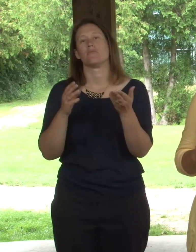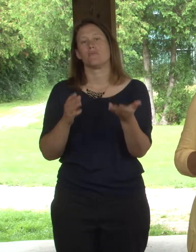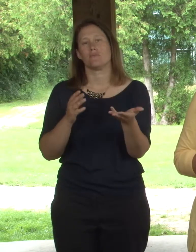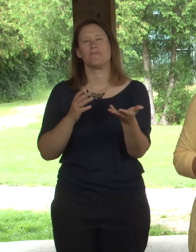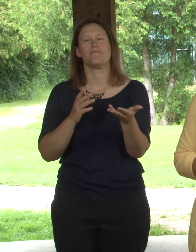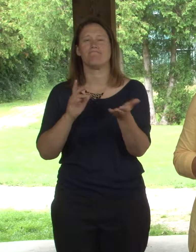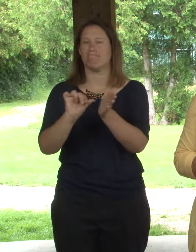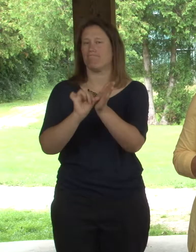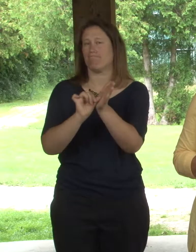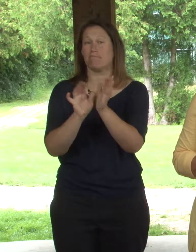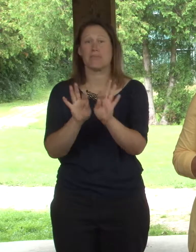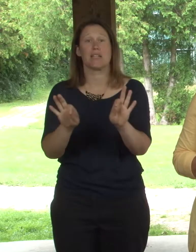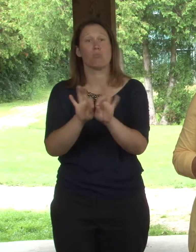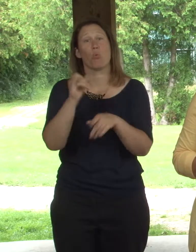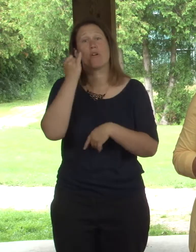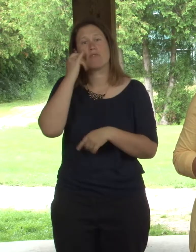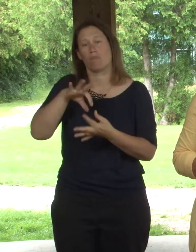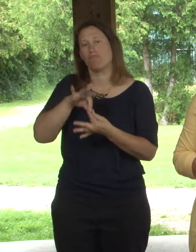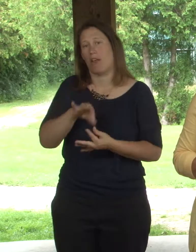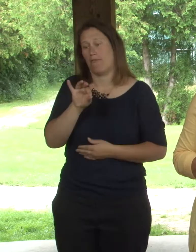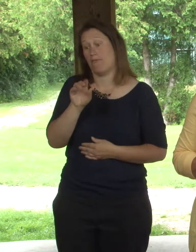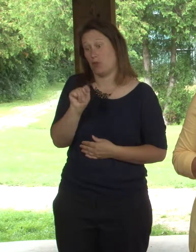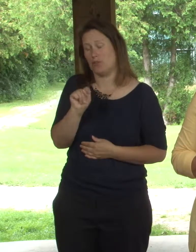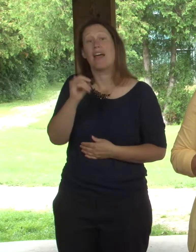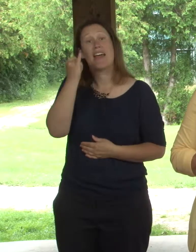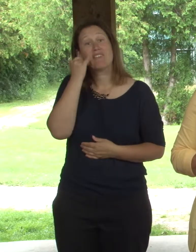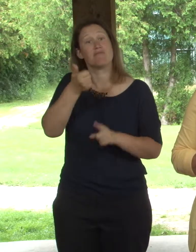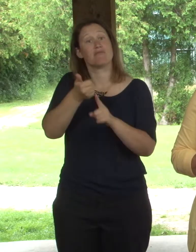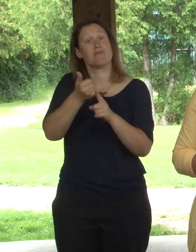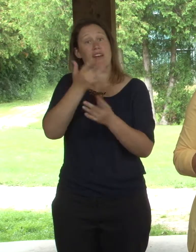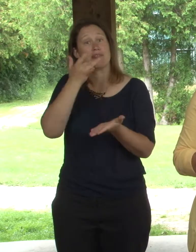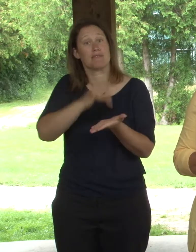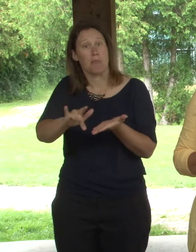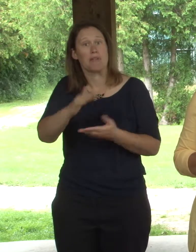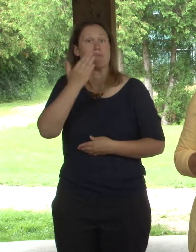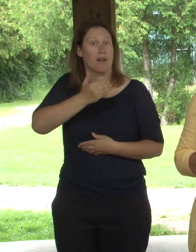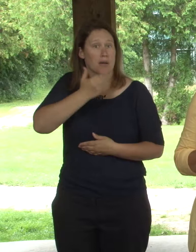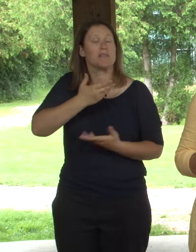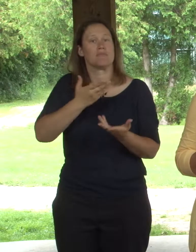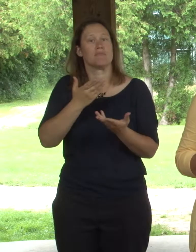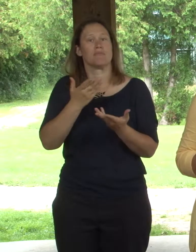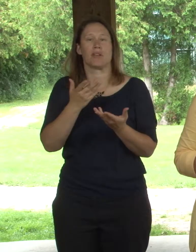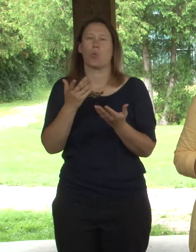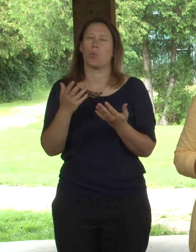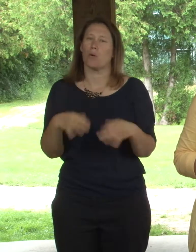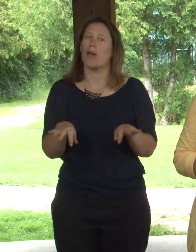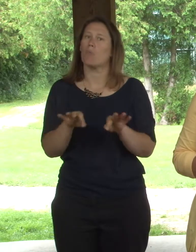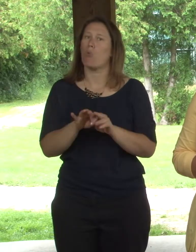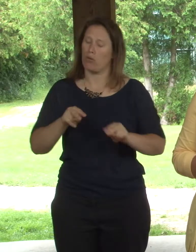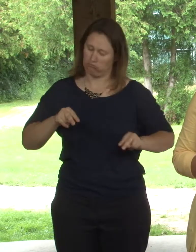foot care, and that's for individuals who have diabetes. And diabetes foot care is extremely important